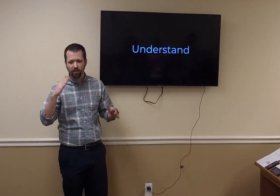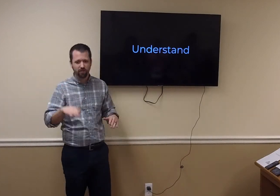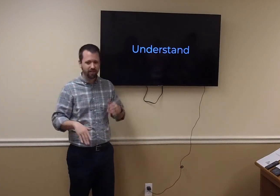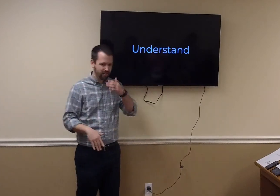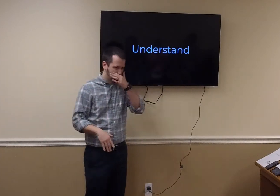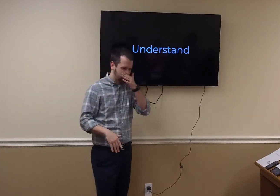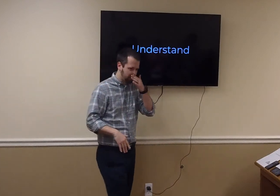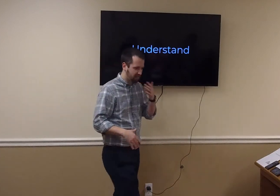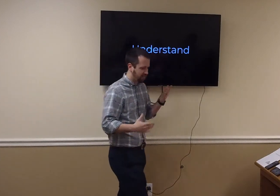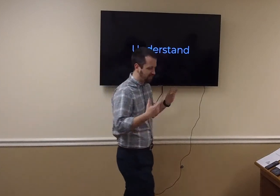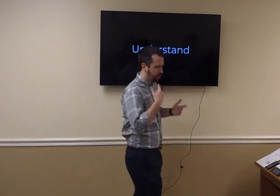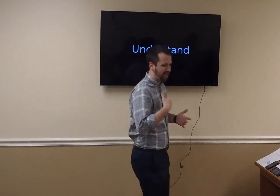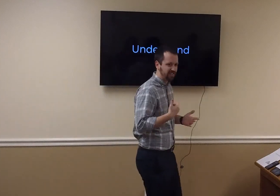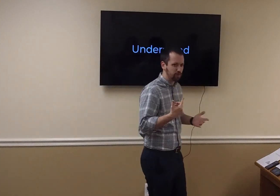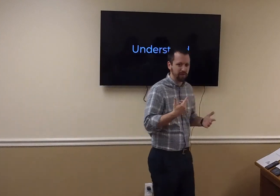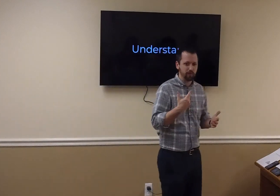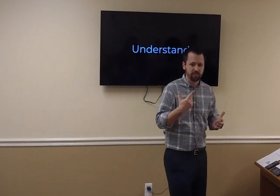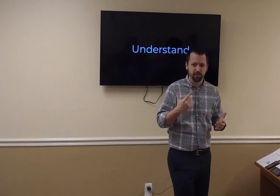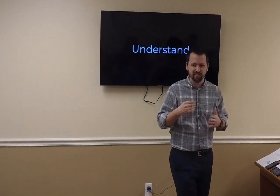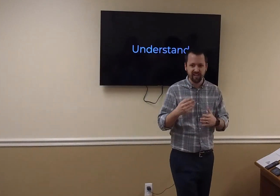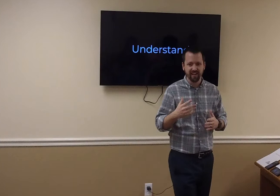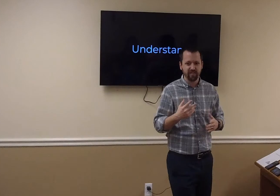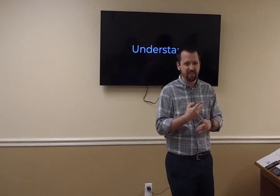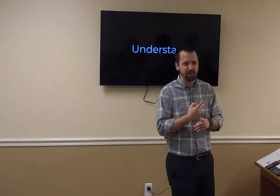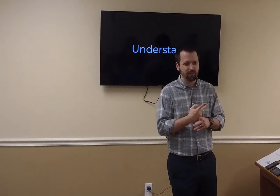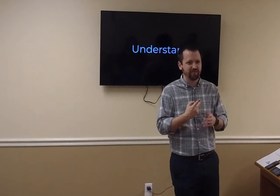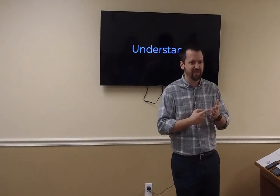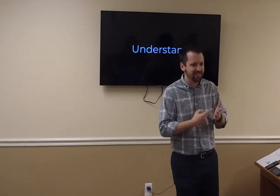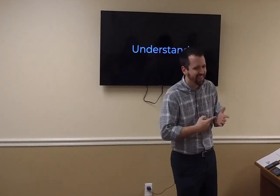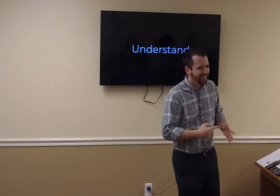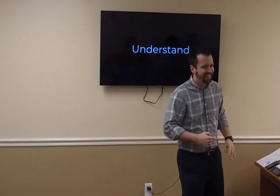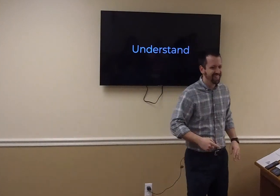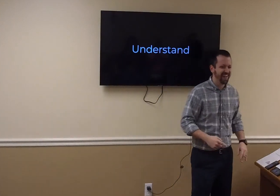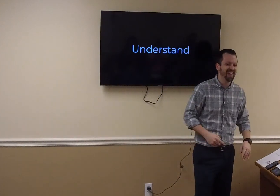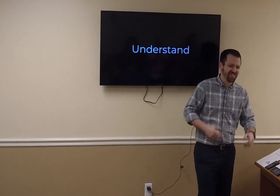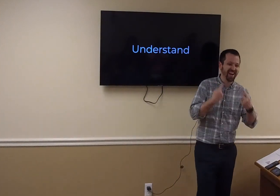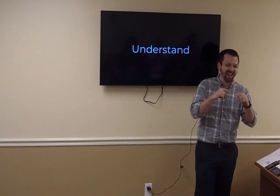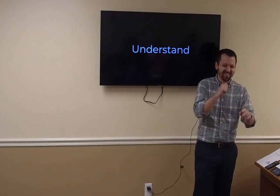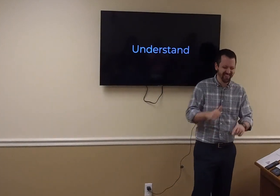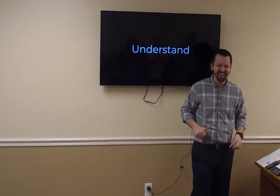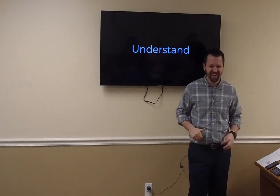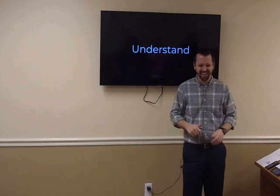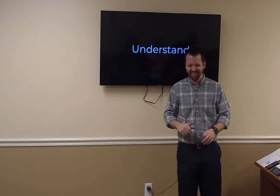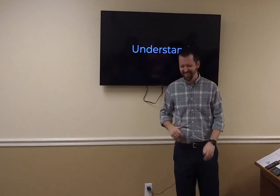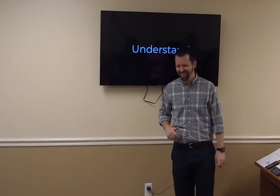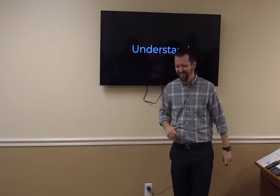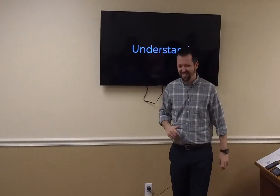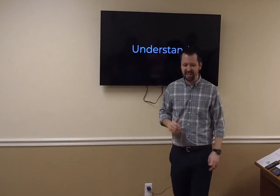know. So that's what they tell me. I just repeat what students say. I have to be careful sometimes. So you try not to. Some